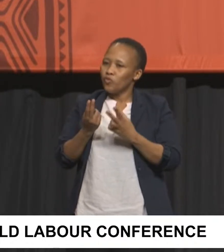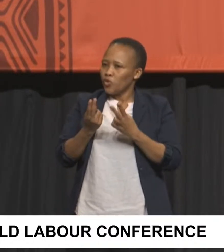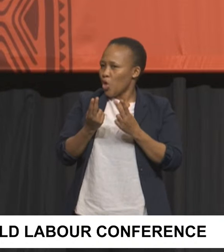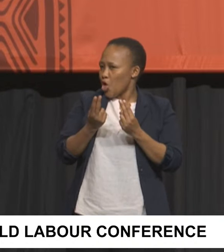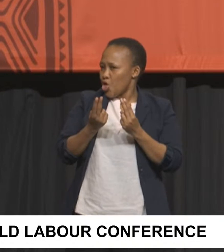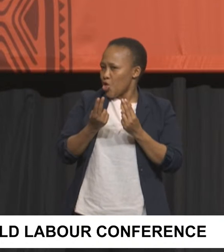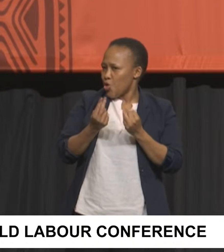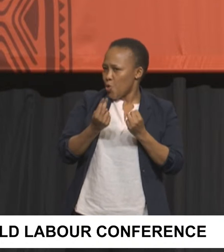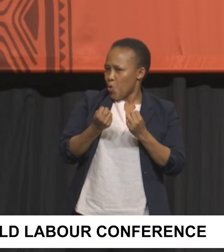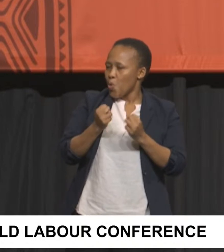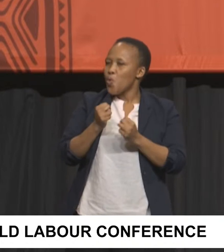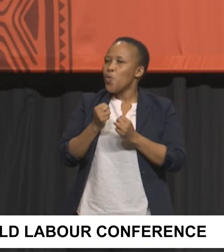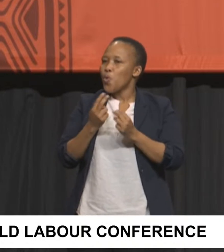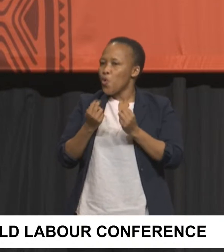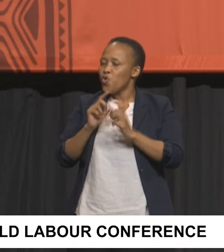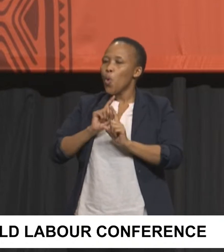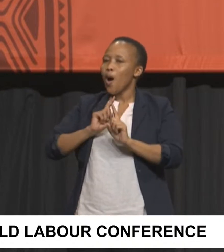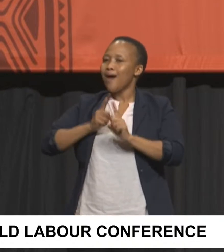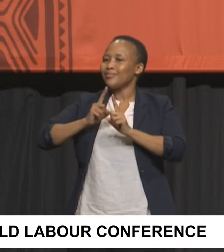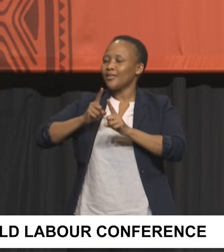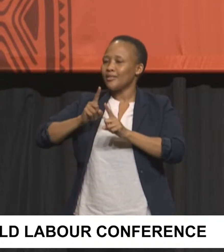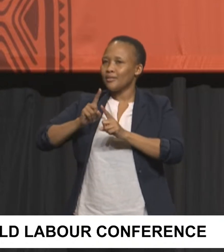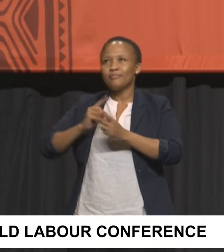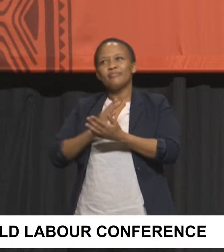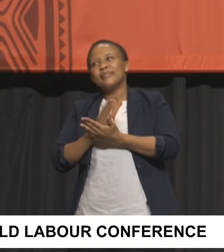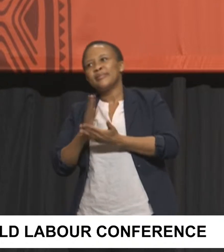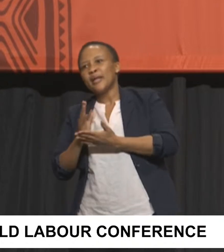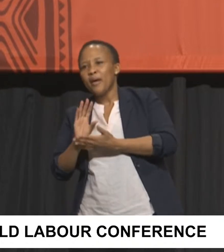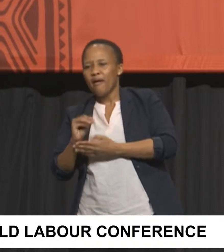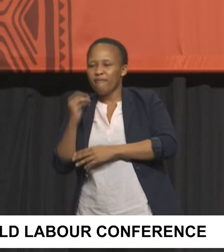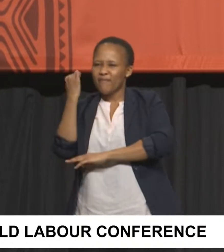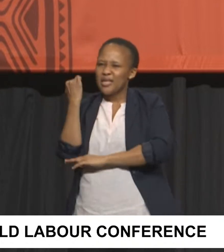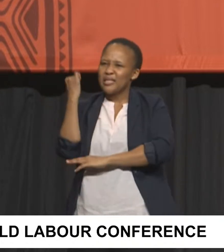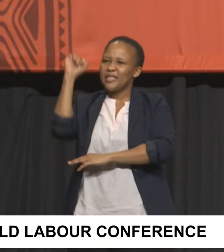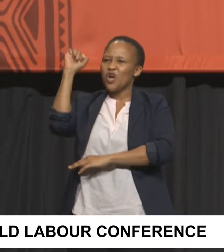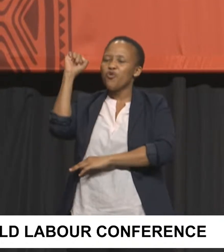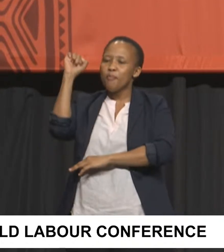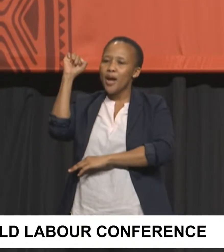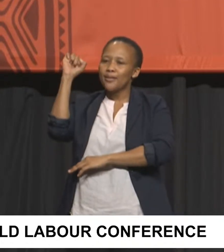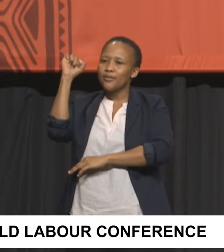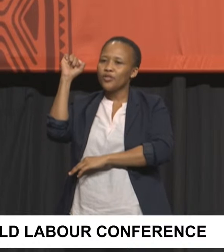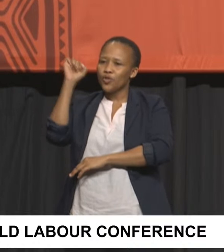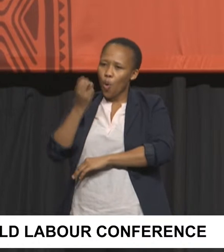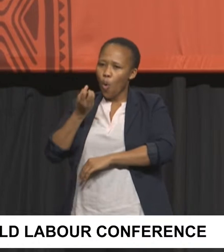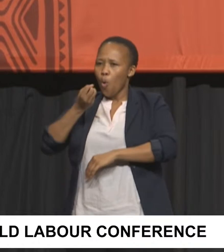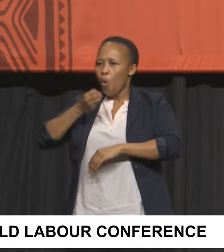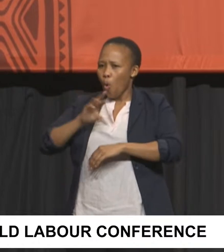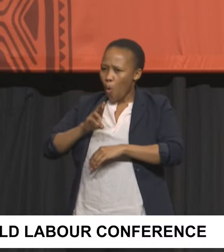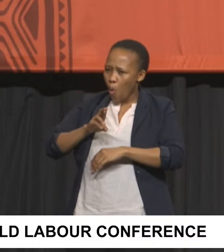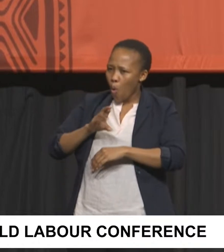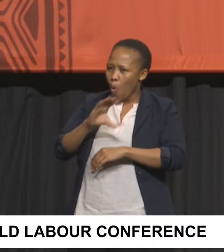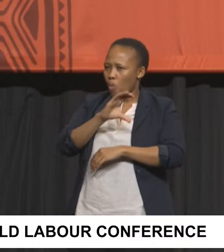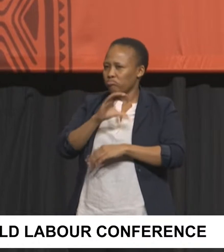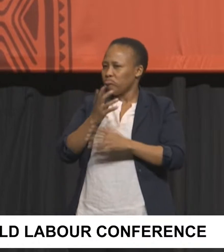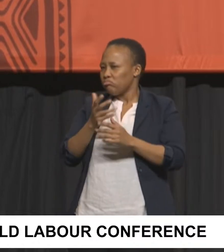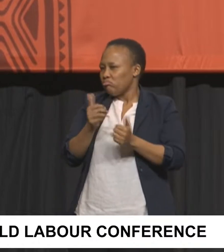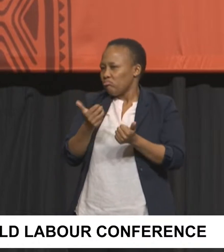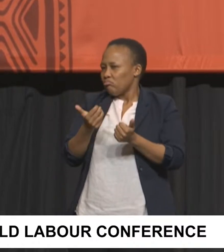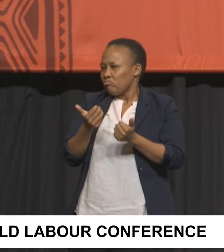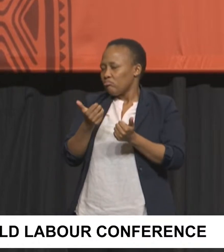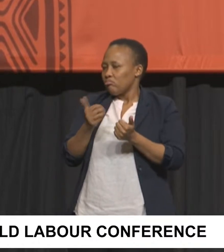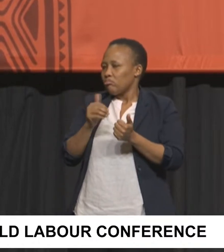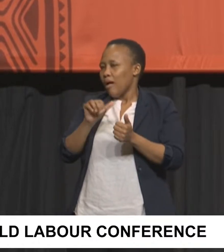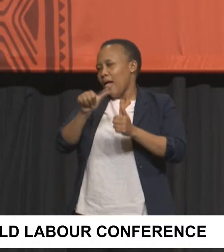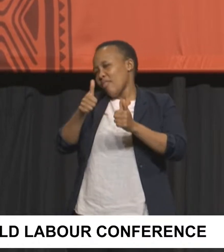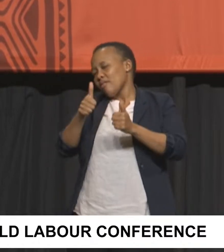nuances that have led to either disagreement or contestation. We'll talk about that, and we'll hear from the